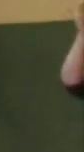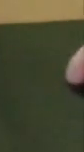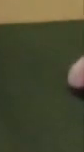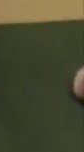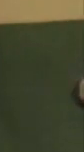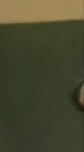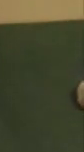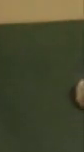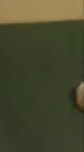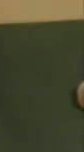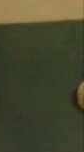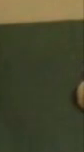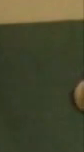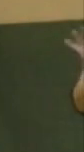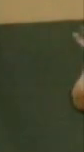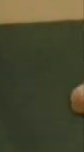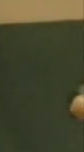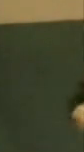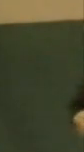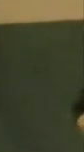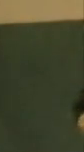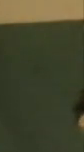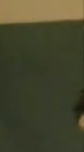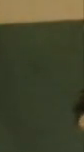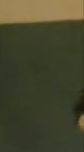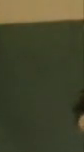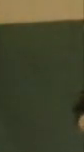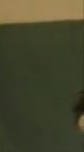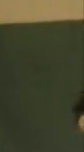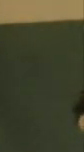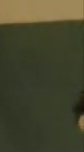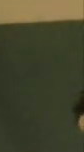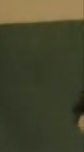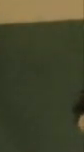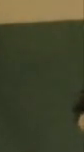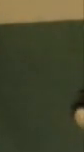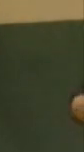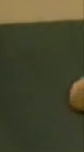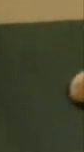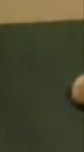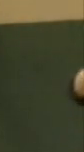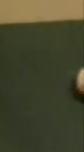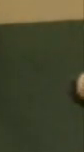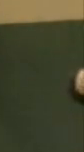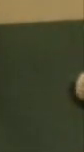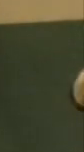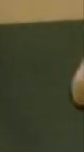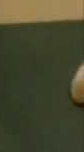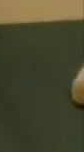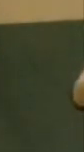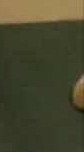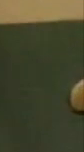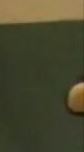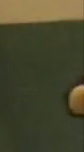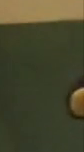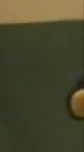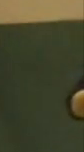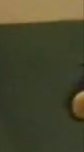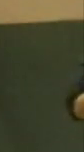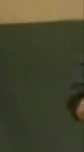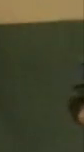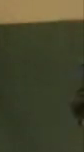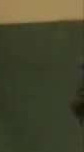newcomers. Thank you. Marijuana sales are legal in the state of Michigan. As a result,